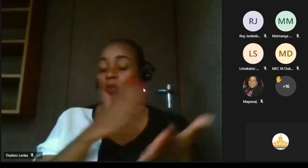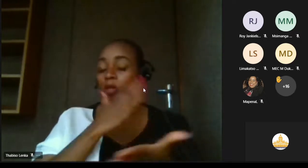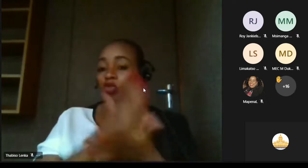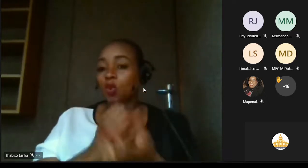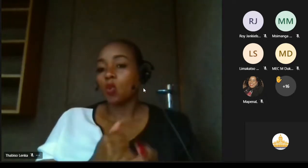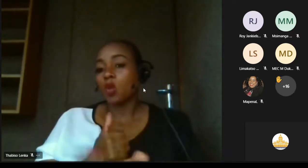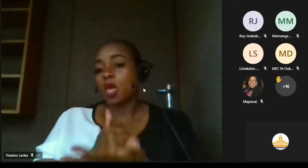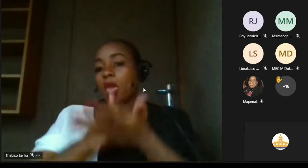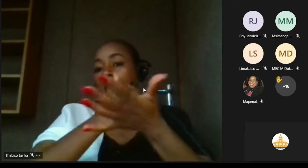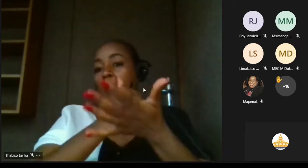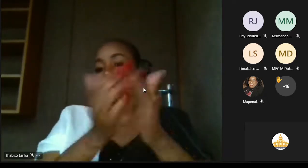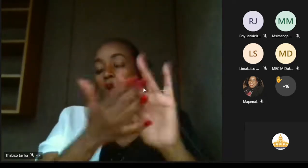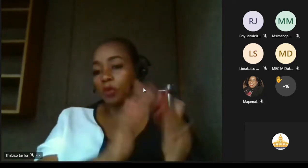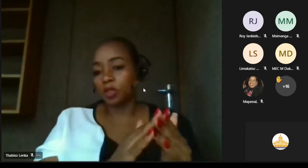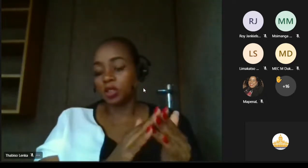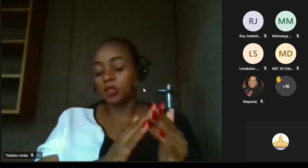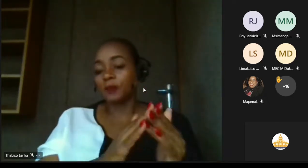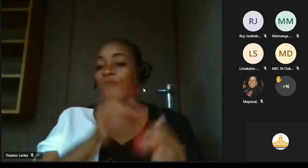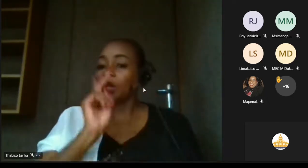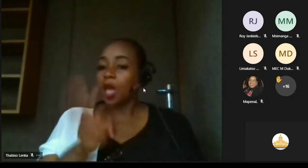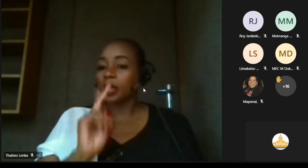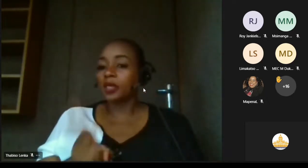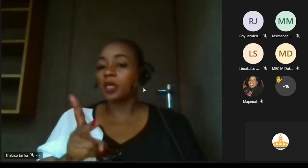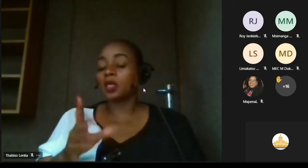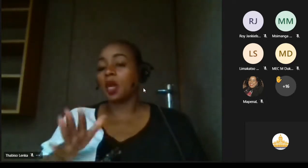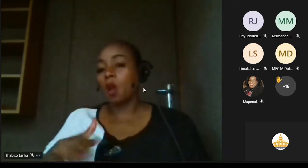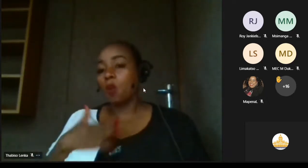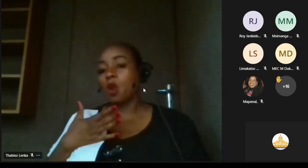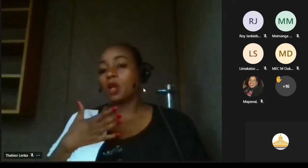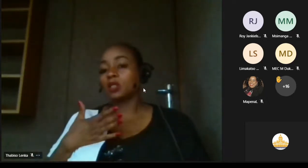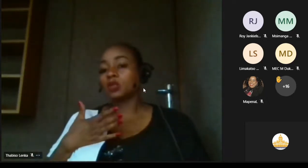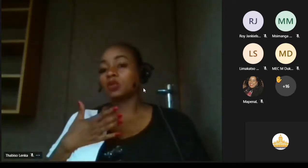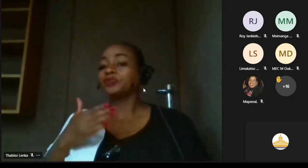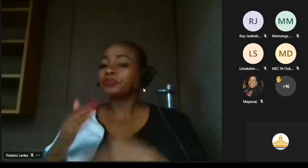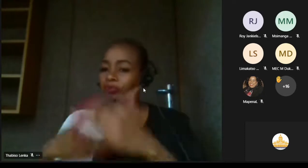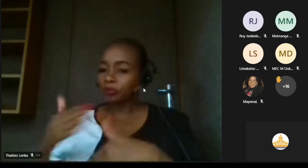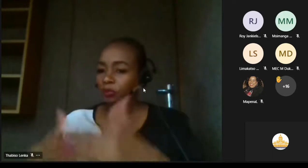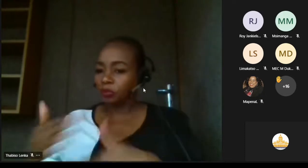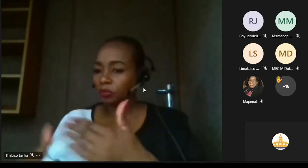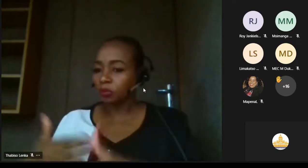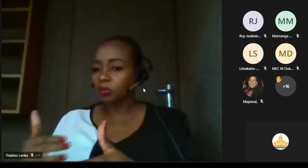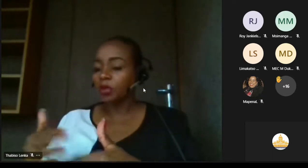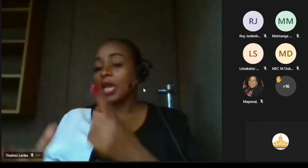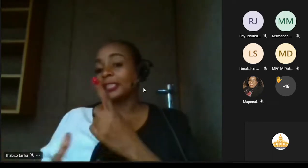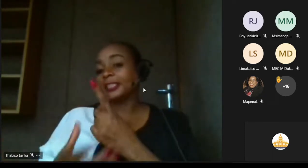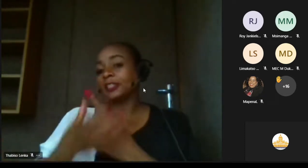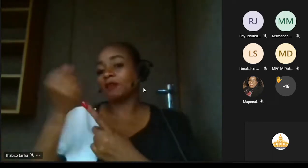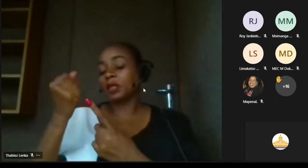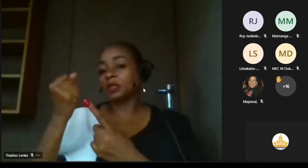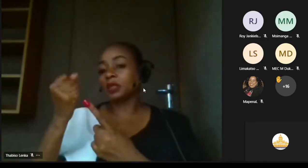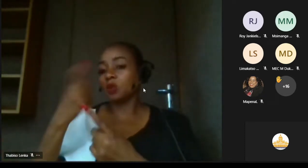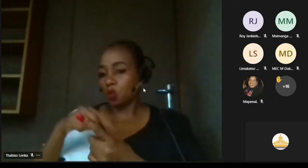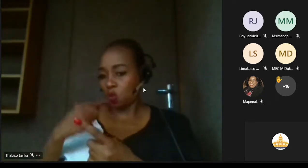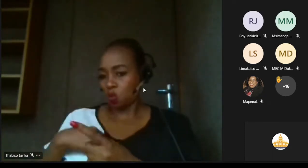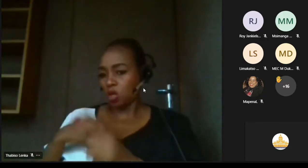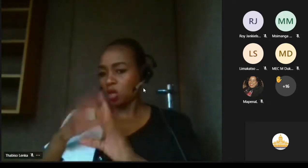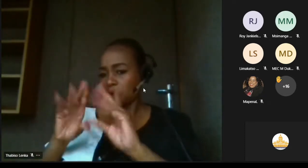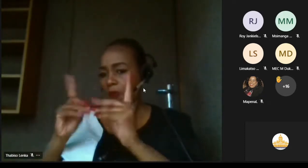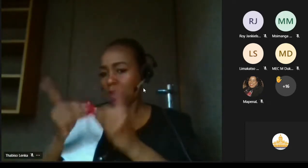rona. Honorable speaker, allow me to further proceed with the achievement that the